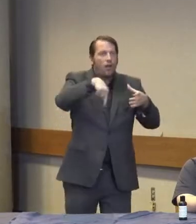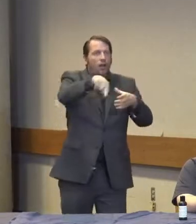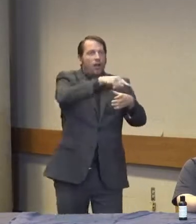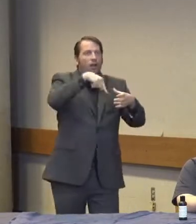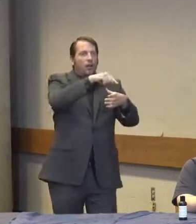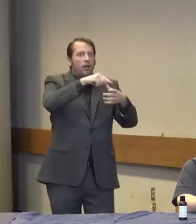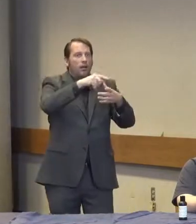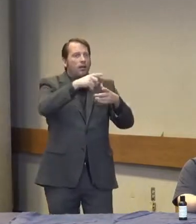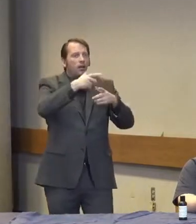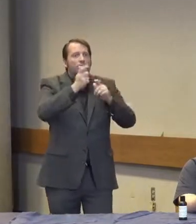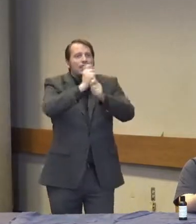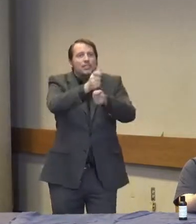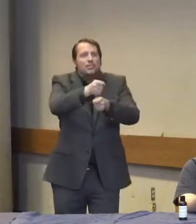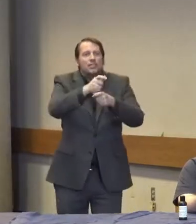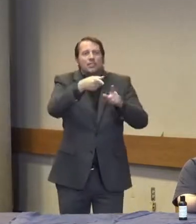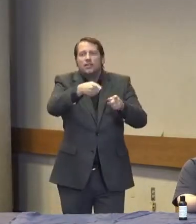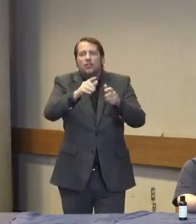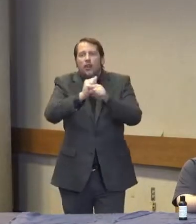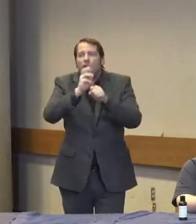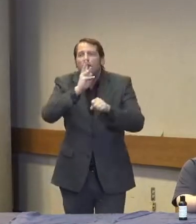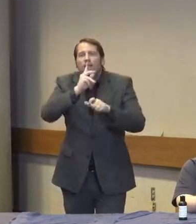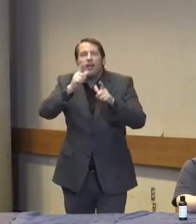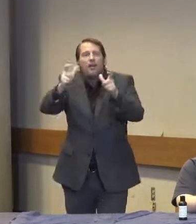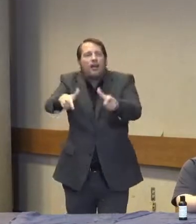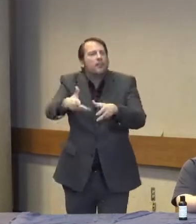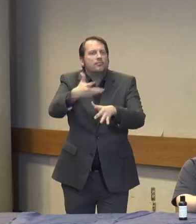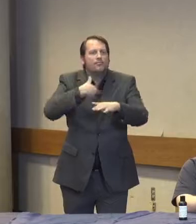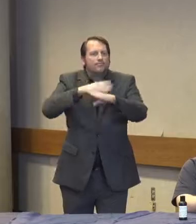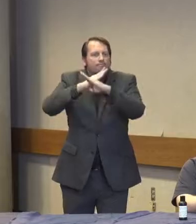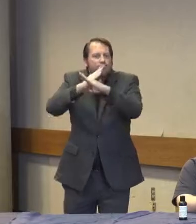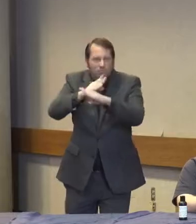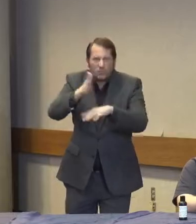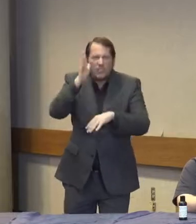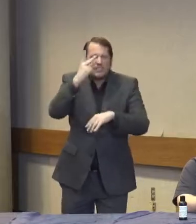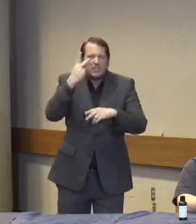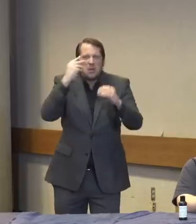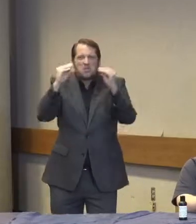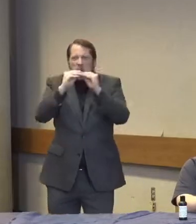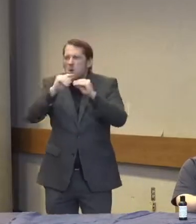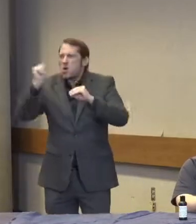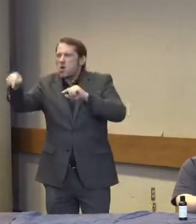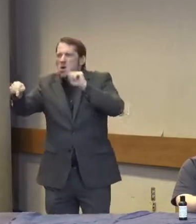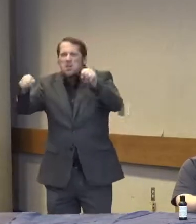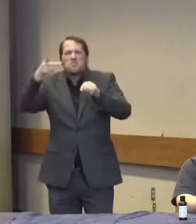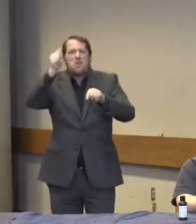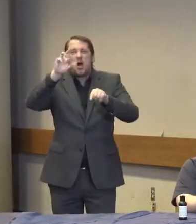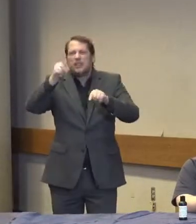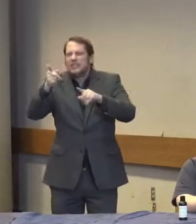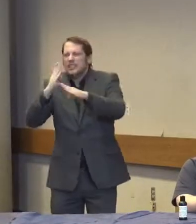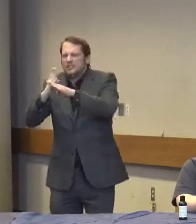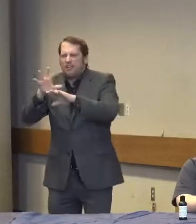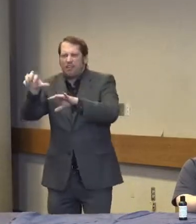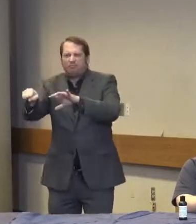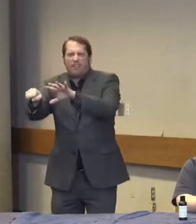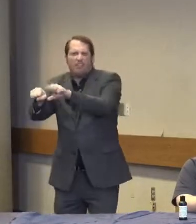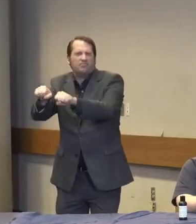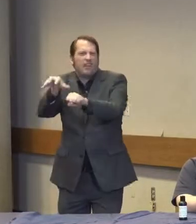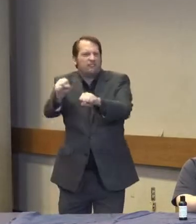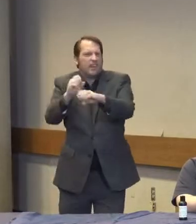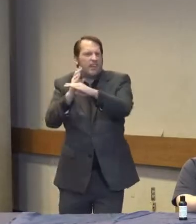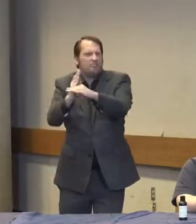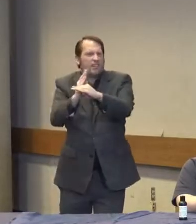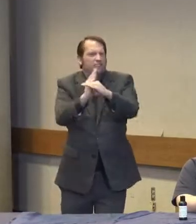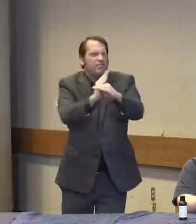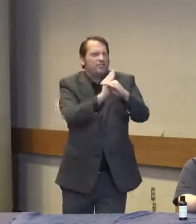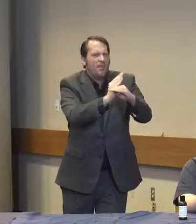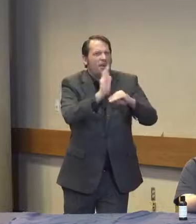so you're going to see increasingly aggressive actions. Dr. Gales and I were before county council earlier this week, and